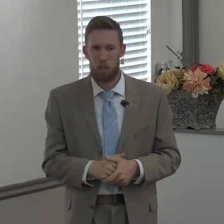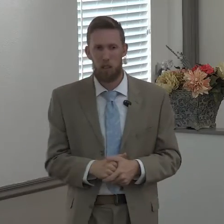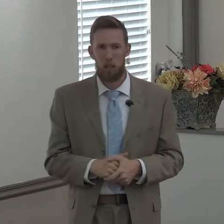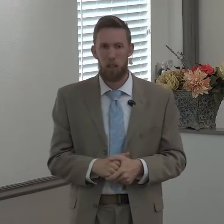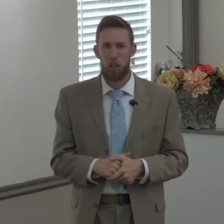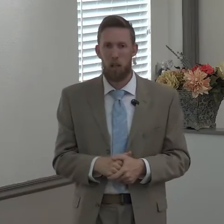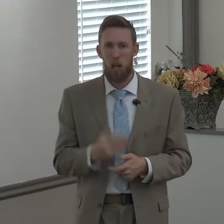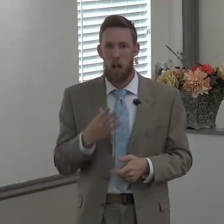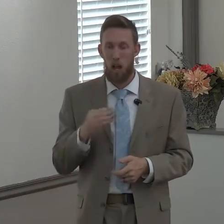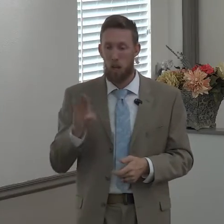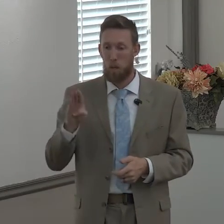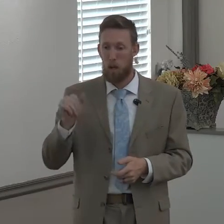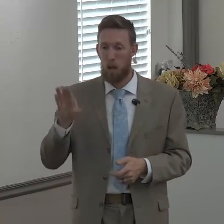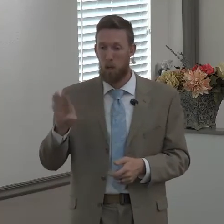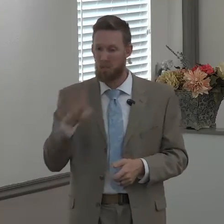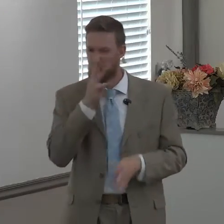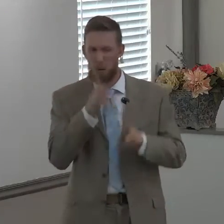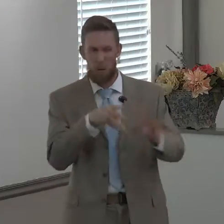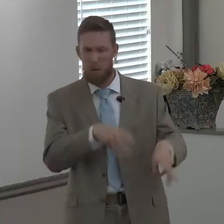together. True story.